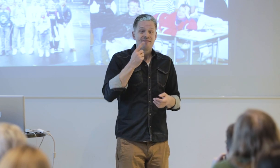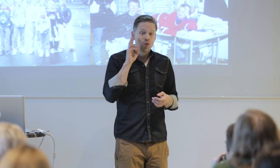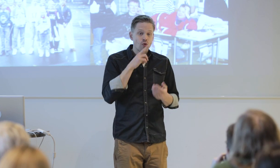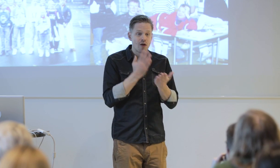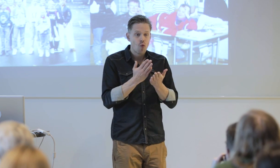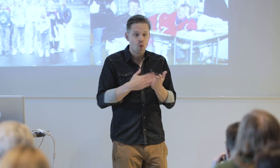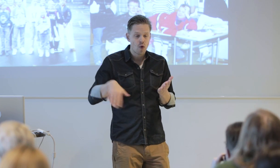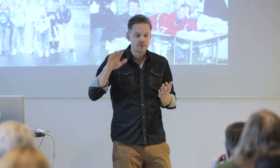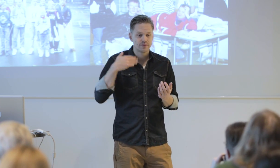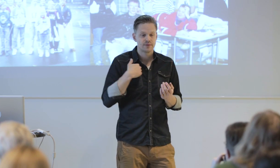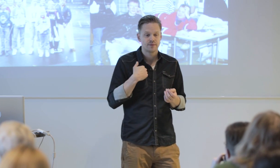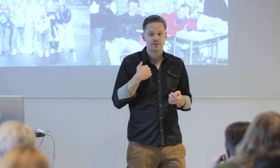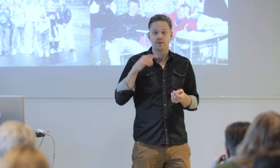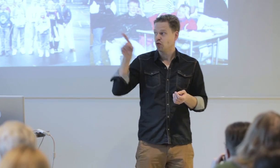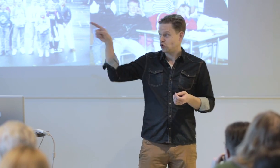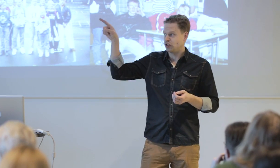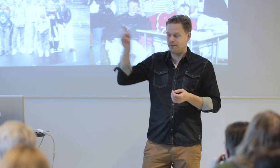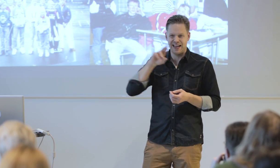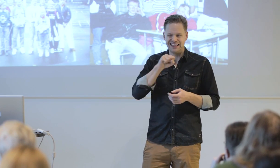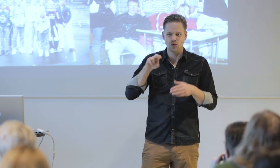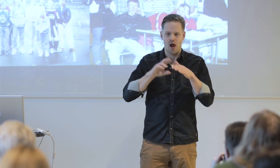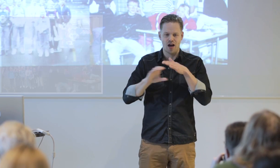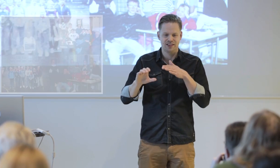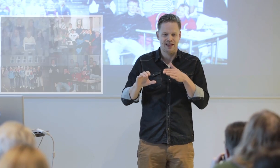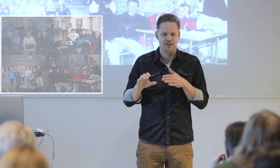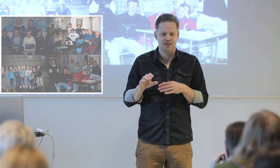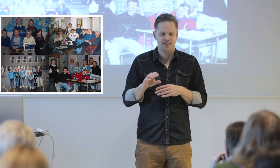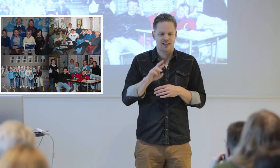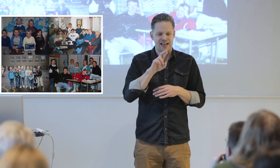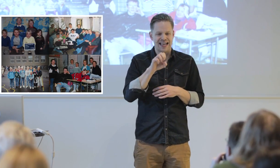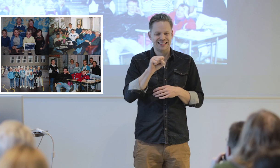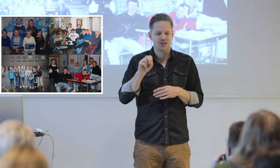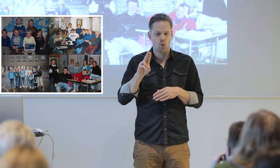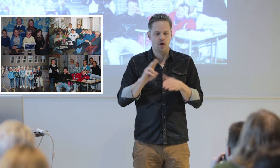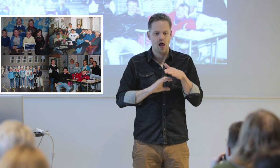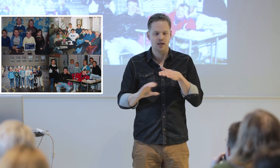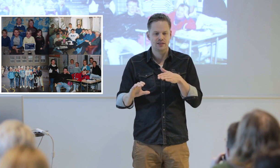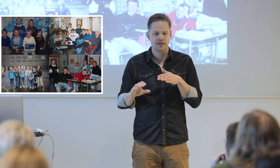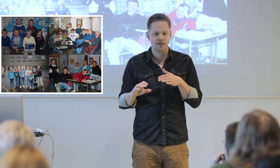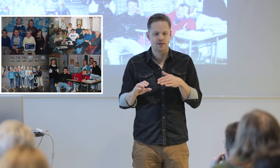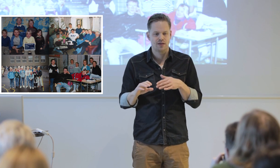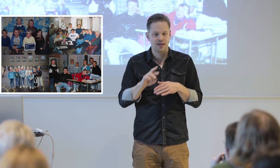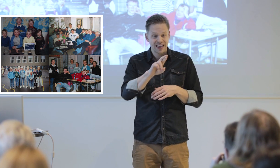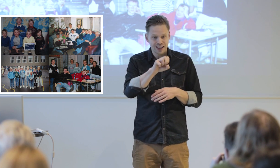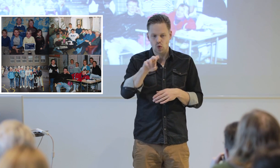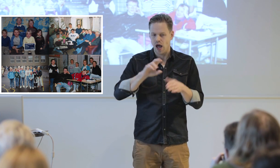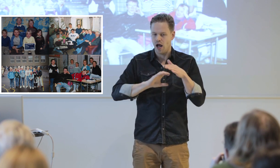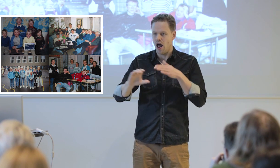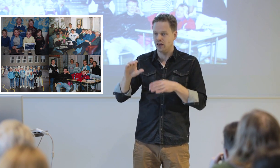Well, then I went to the deaf school. It used to be there in the Ressu